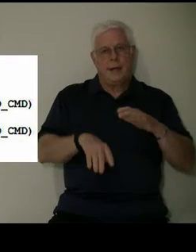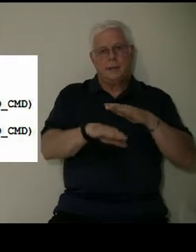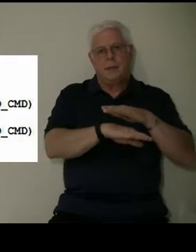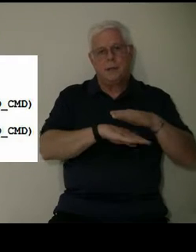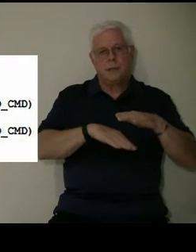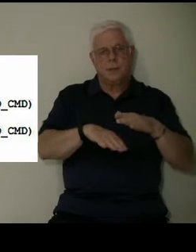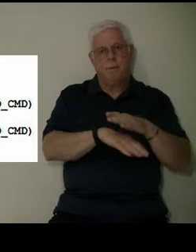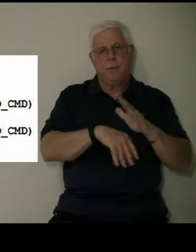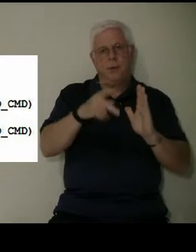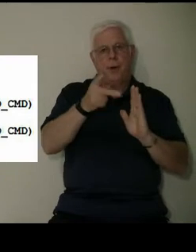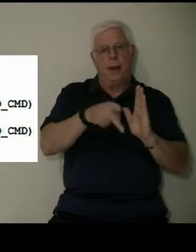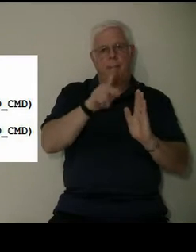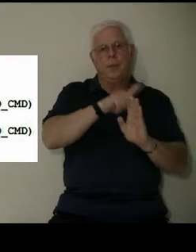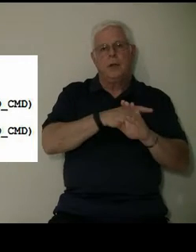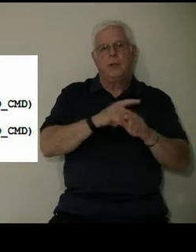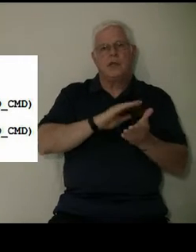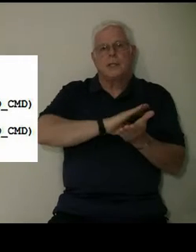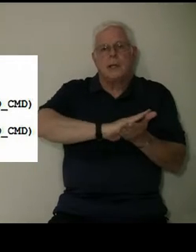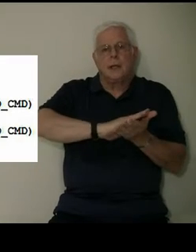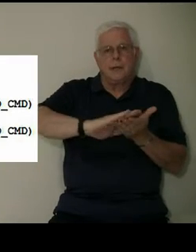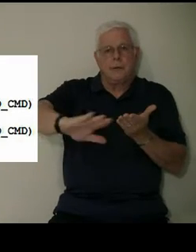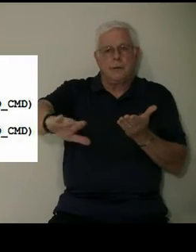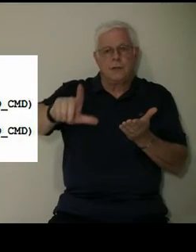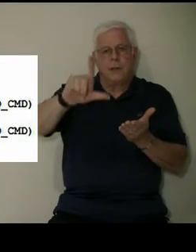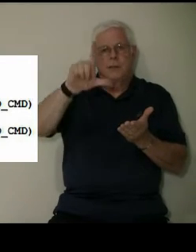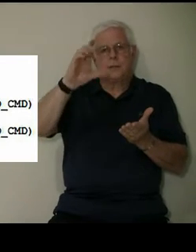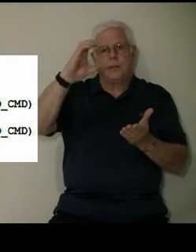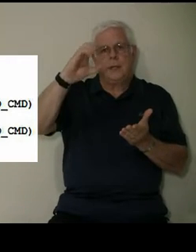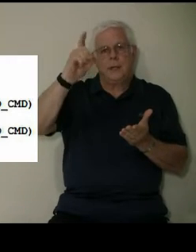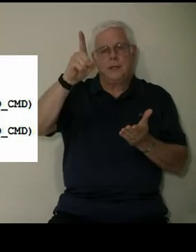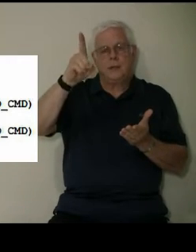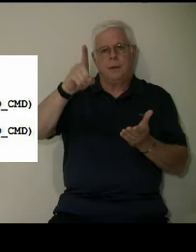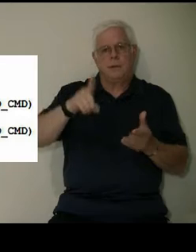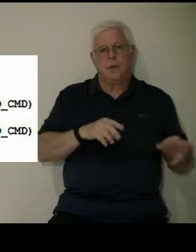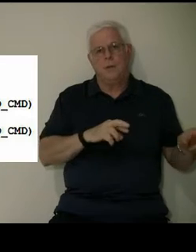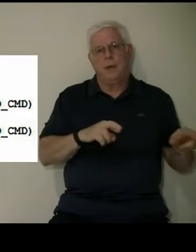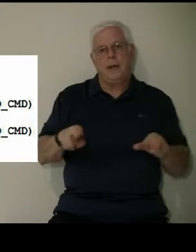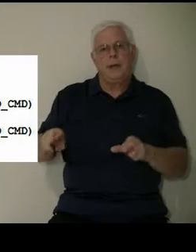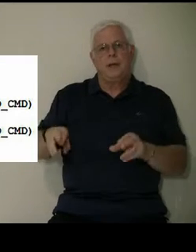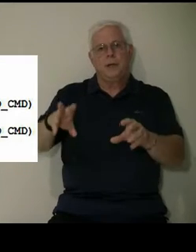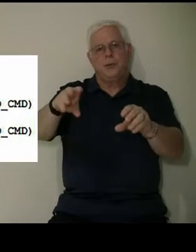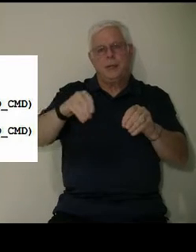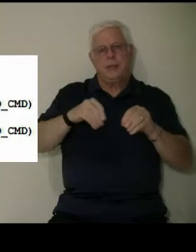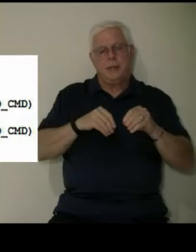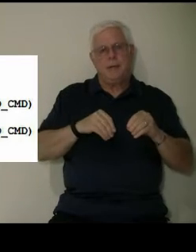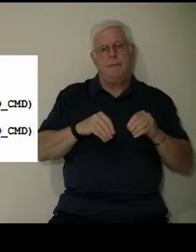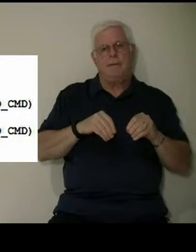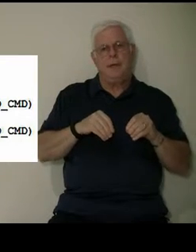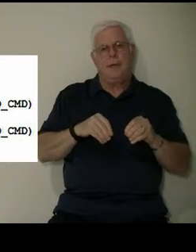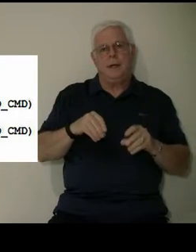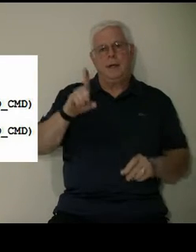last subprogram just clears the LCD so it's ready to receive the